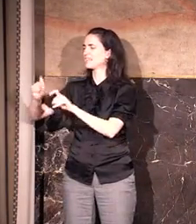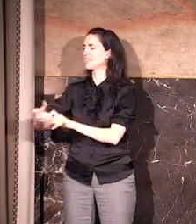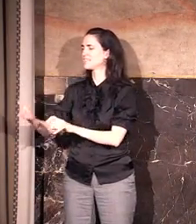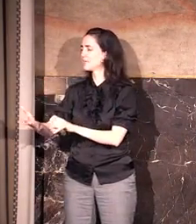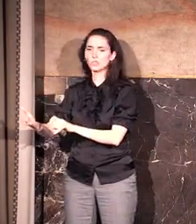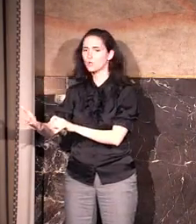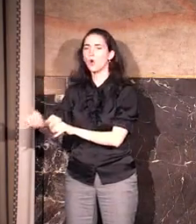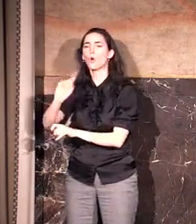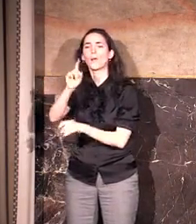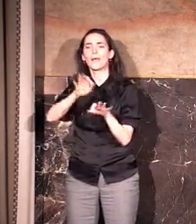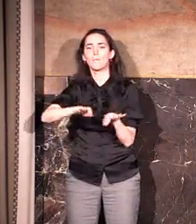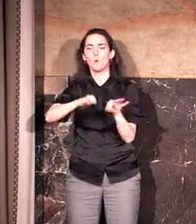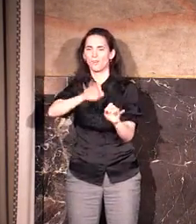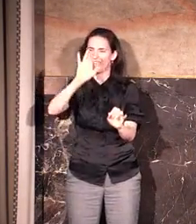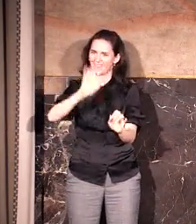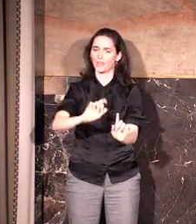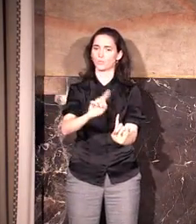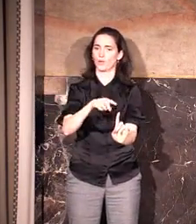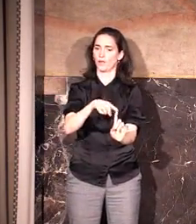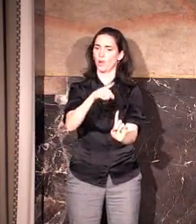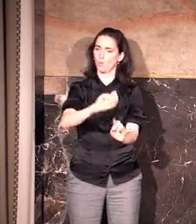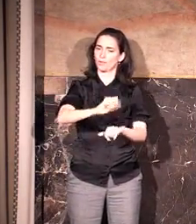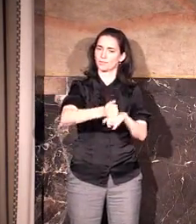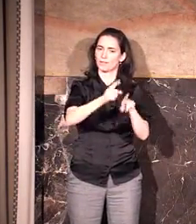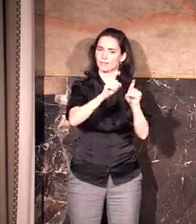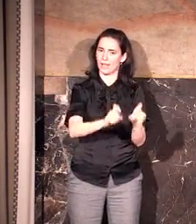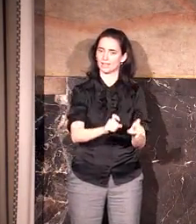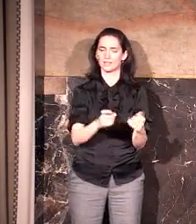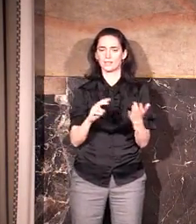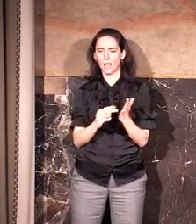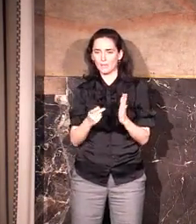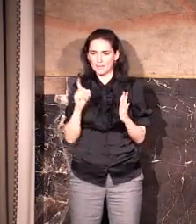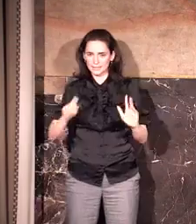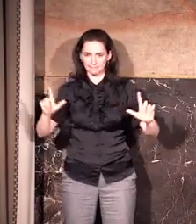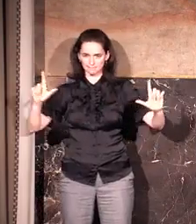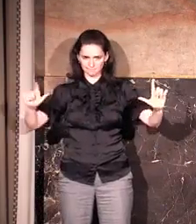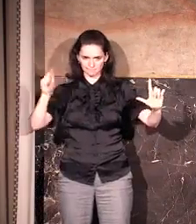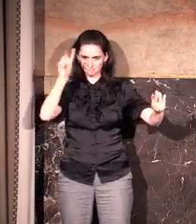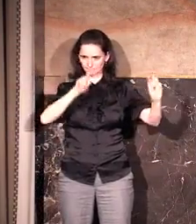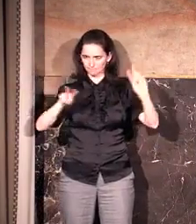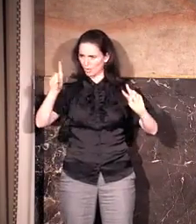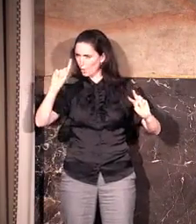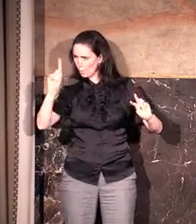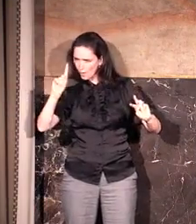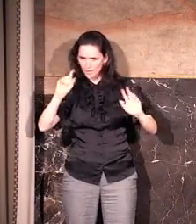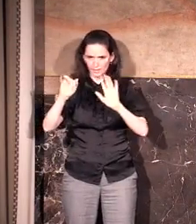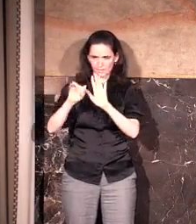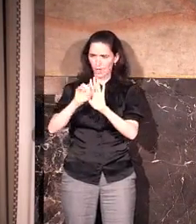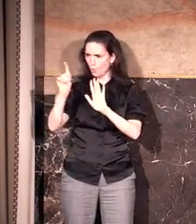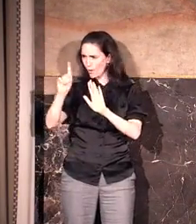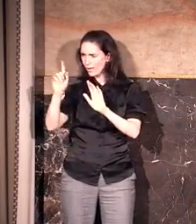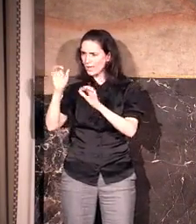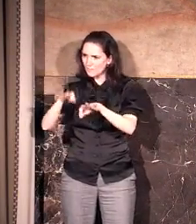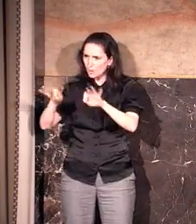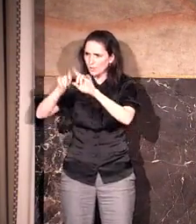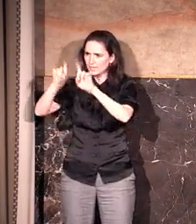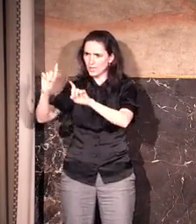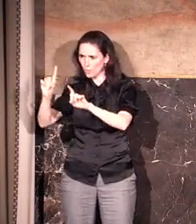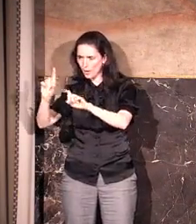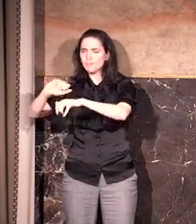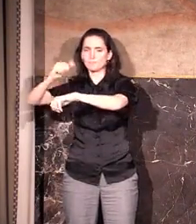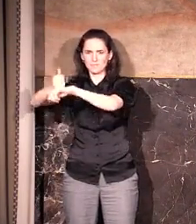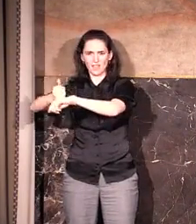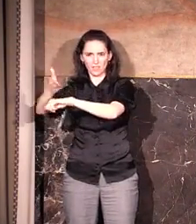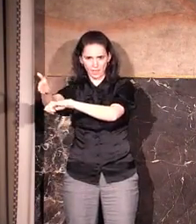this requires that blueprint where you have to figure out exactly where those places are that you need to be testing, and then put in